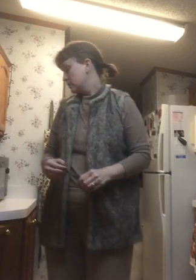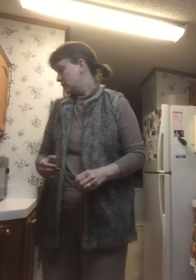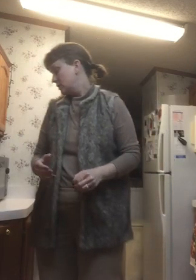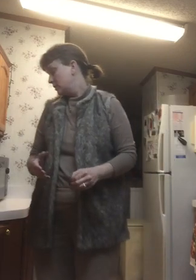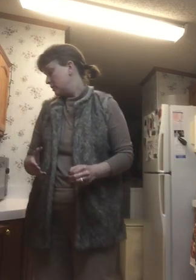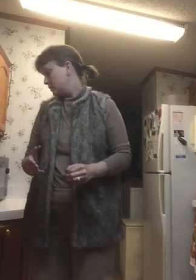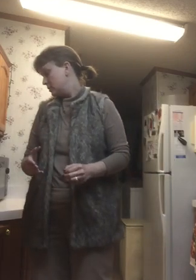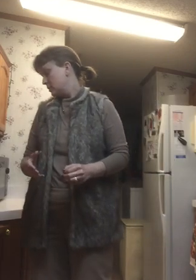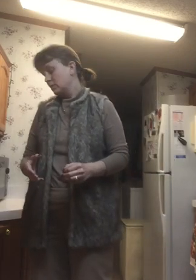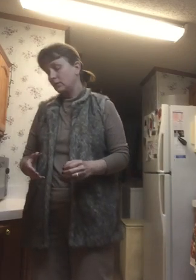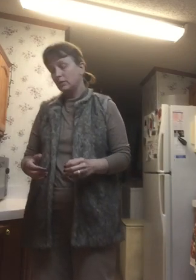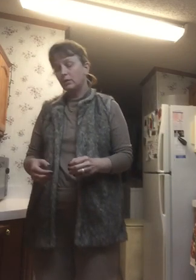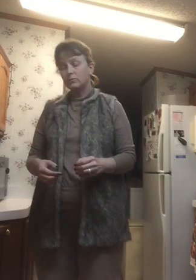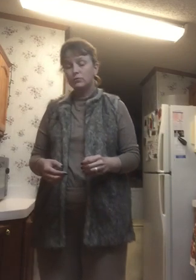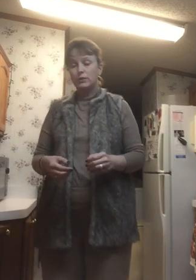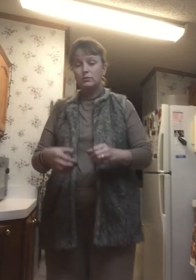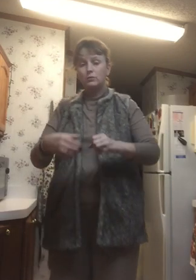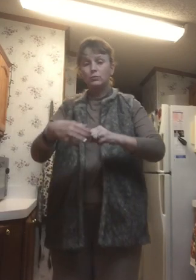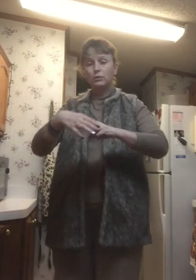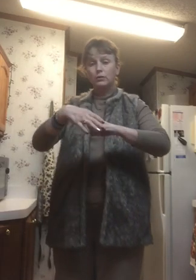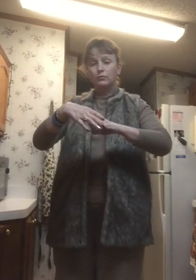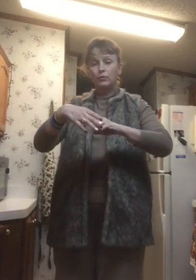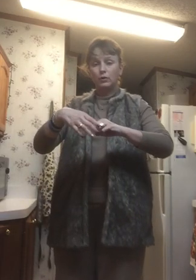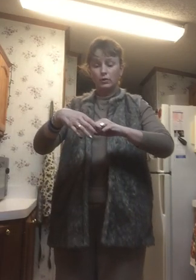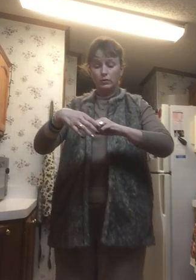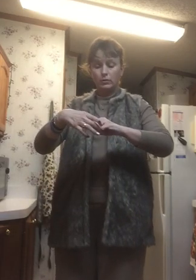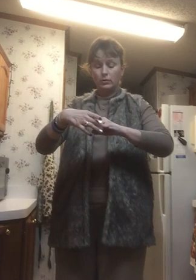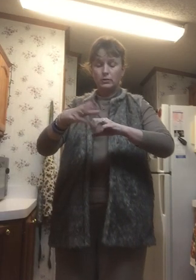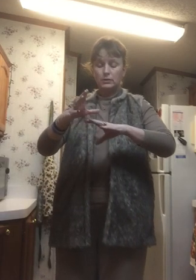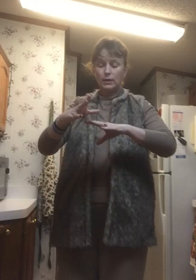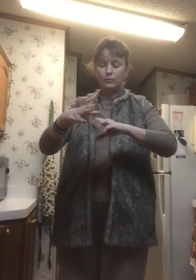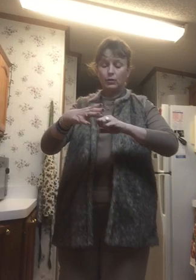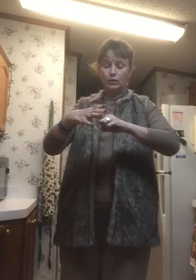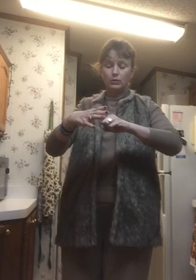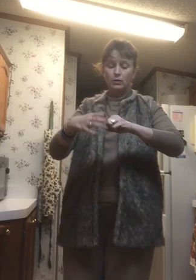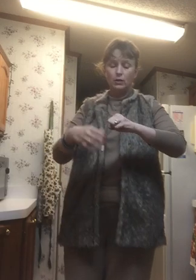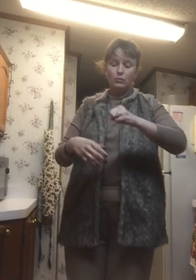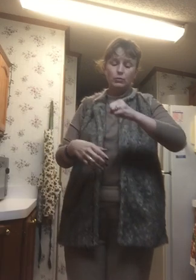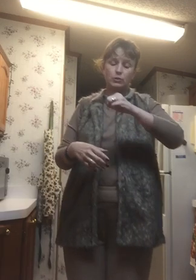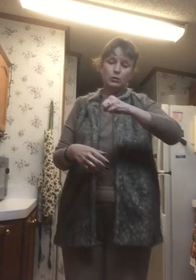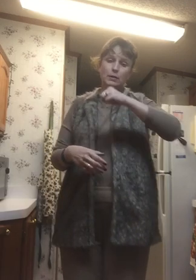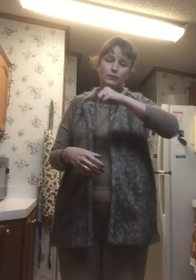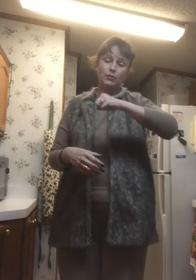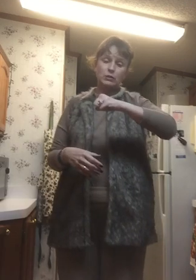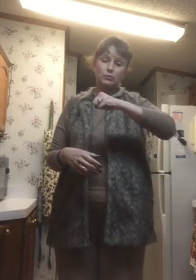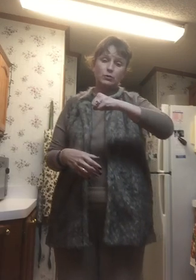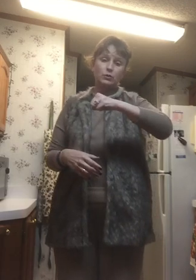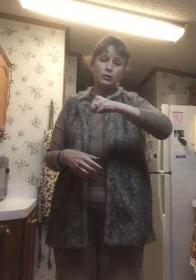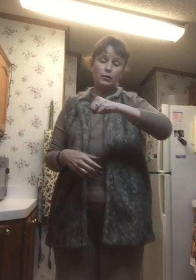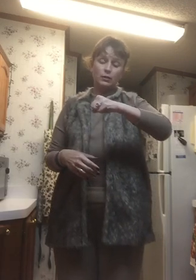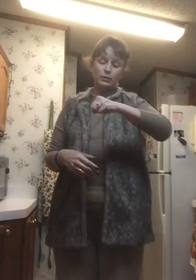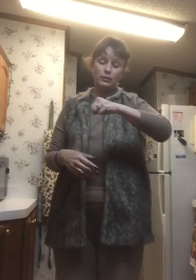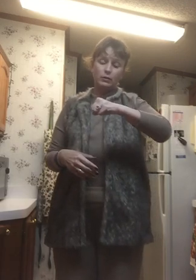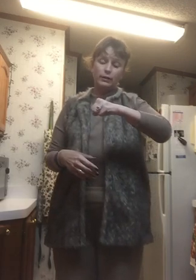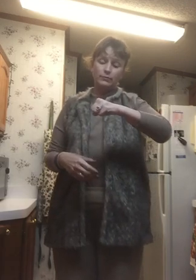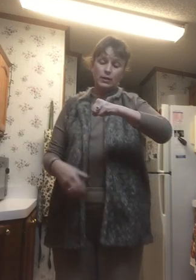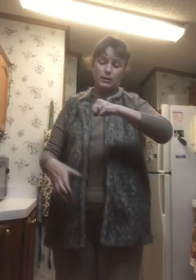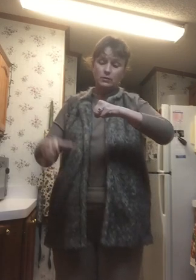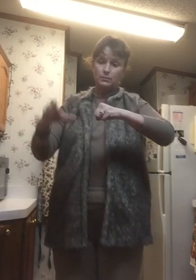going to go straight to the word for earth, or the sign for earth, but you're going to make a fist with your left hand,